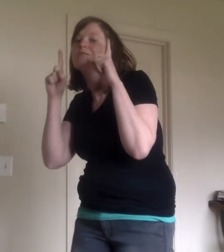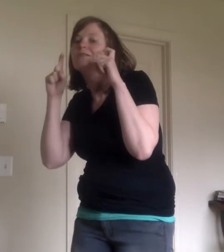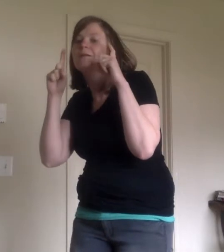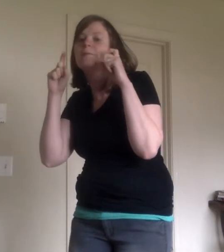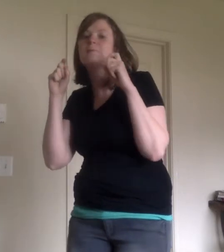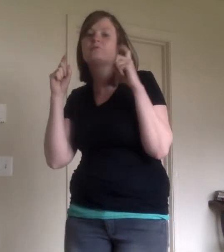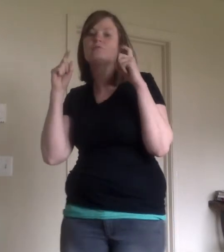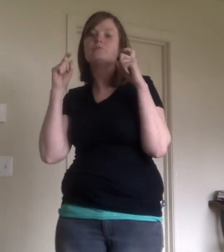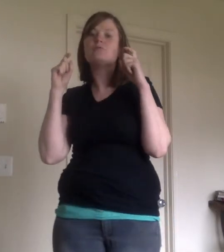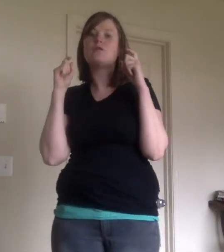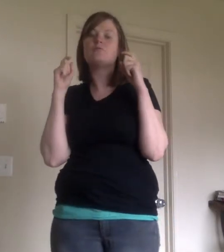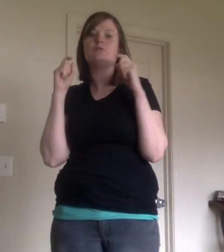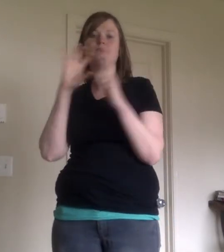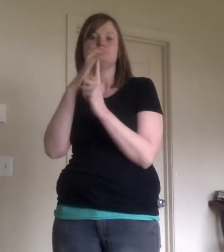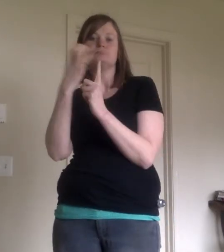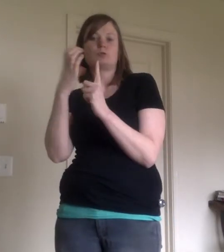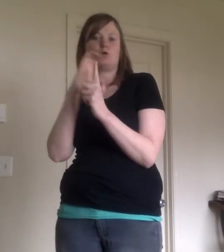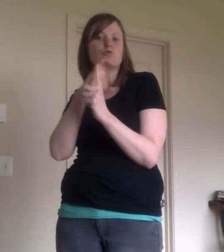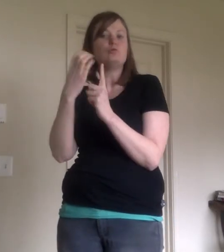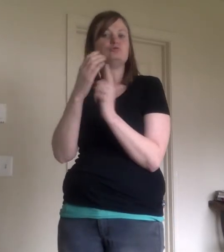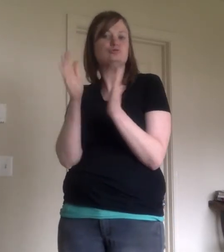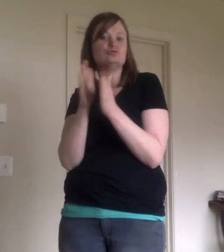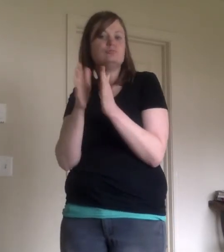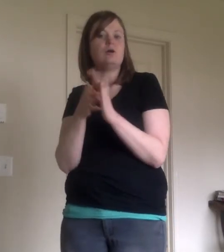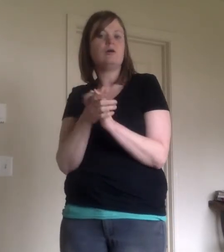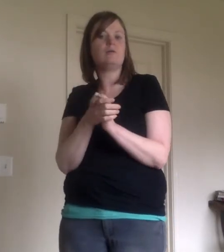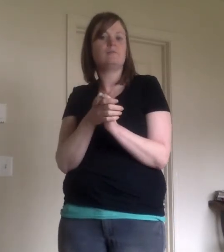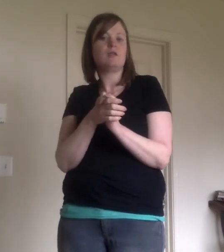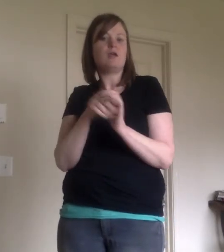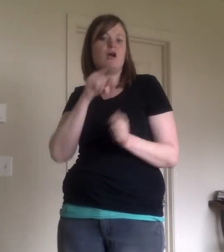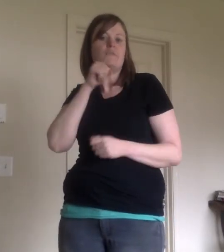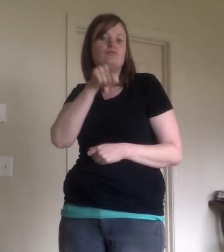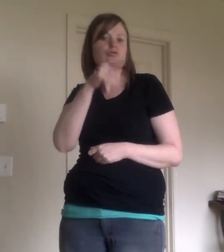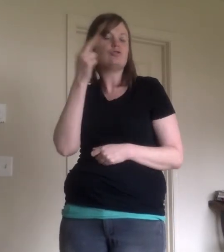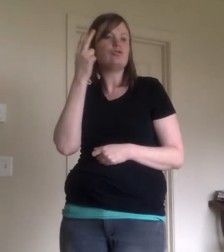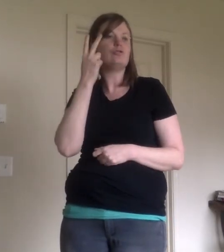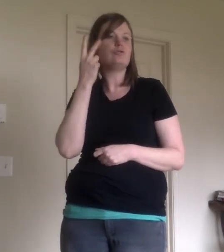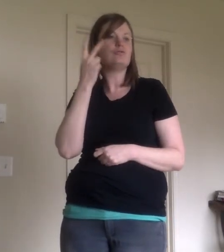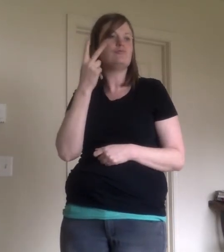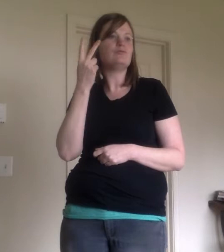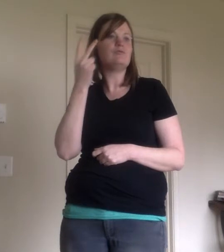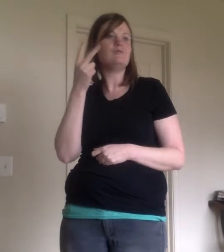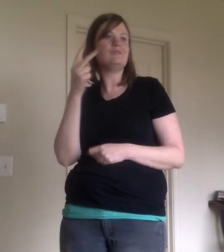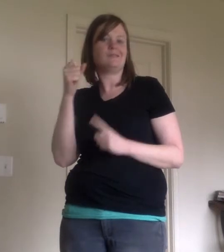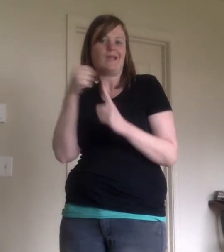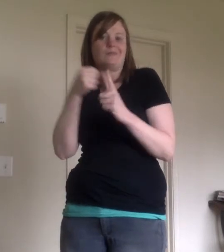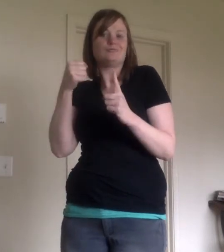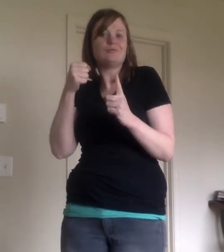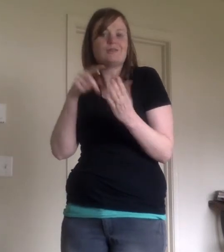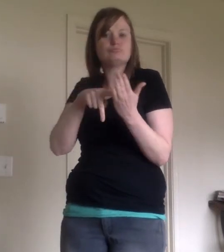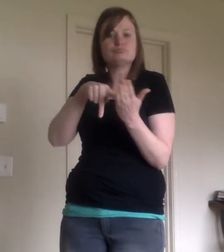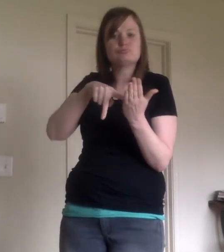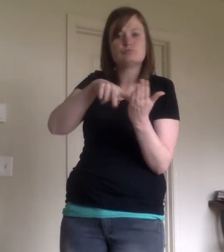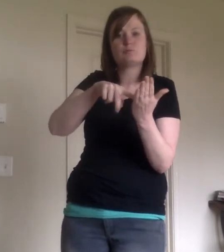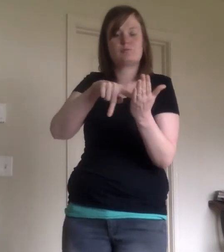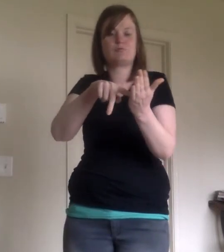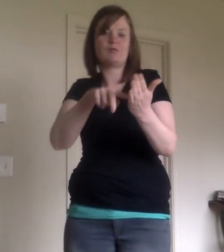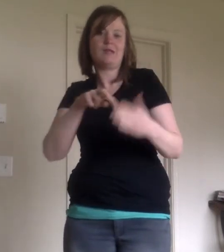of you have seen photographs of skateboarders doing tricks on rails or down stairs or ledges, but